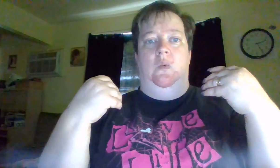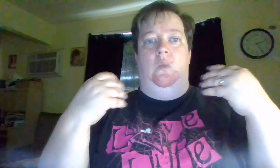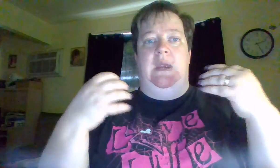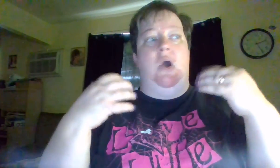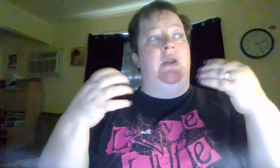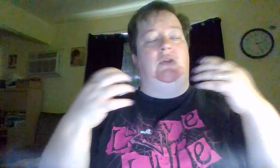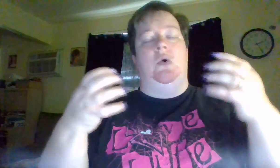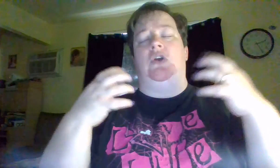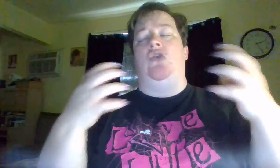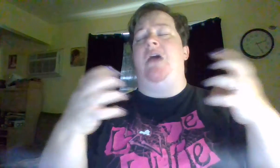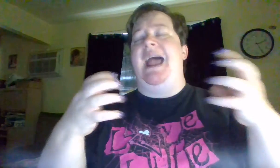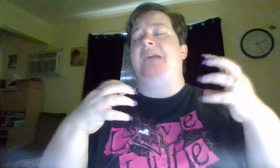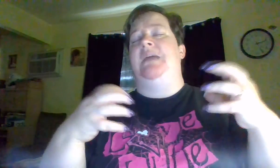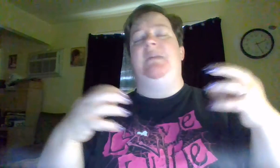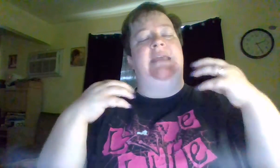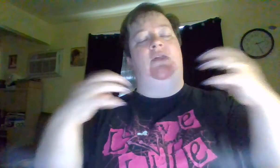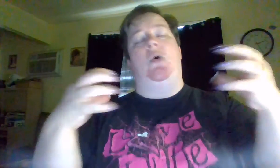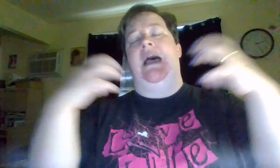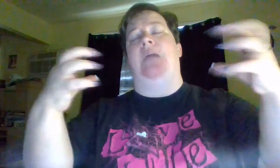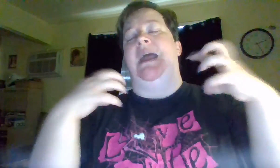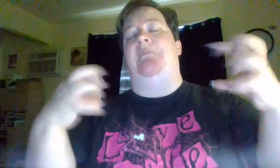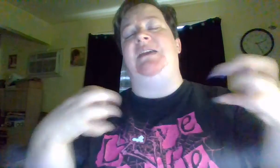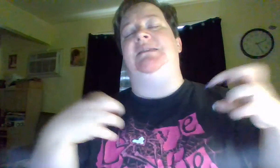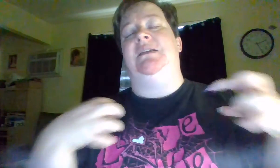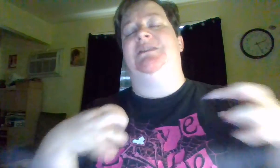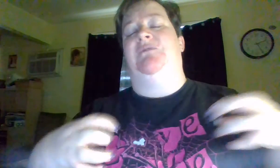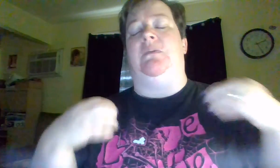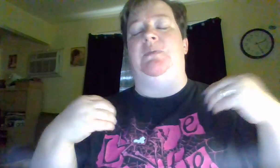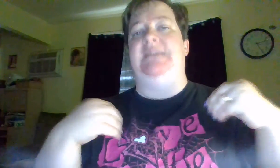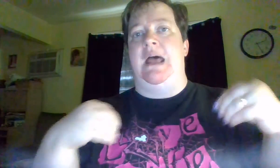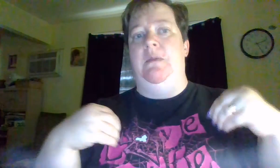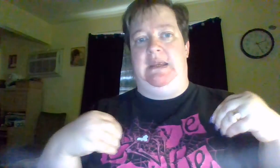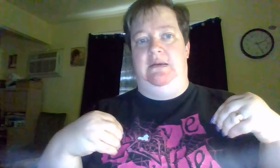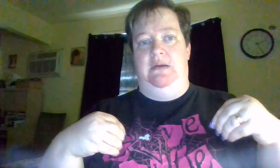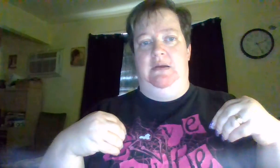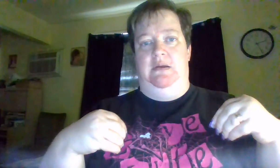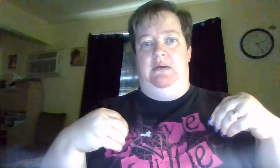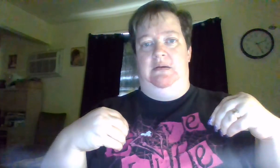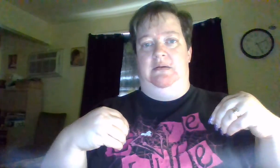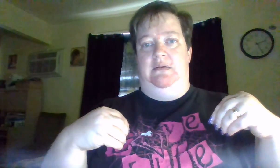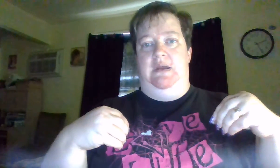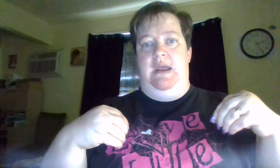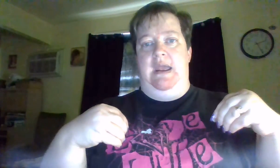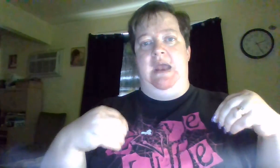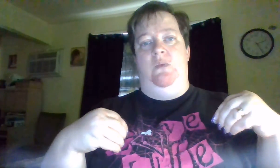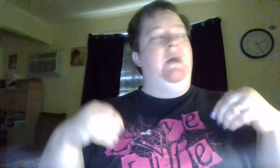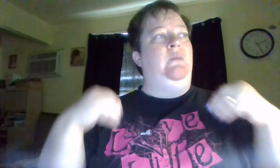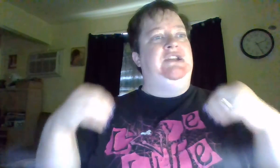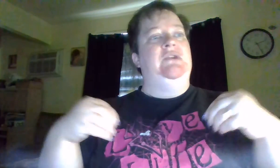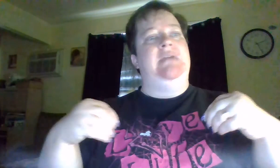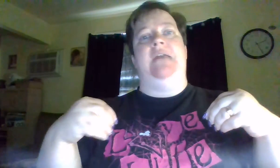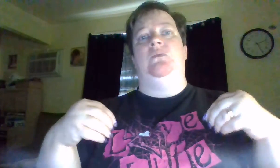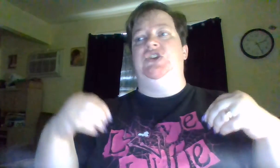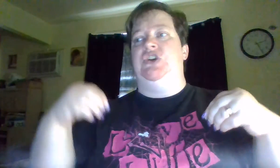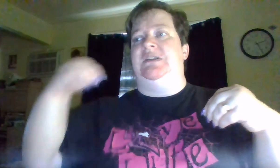we go to the Lord and cry out to him and say, Lord, help me. I'm facing this fear. Please help me. And when we do that and we choose to